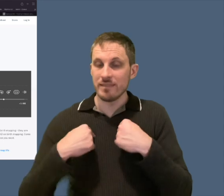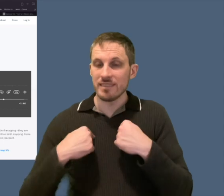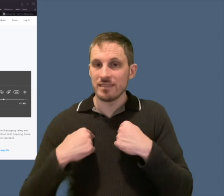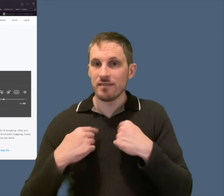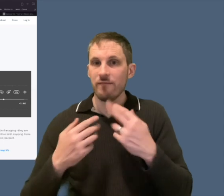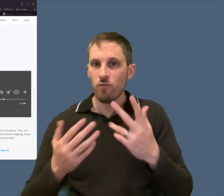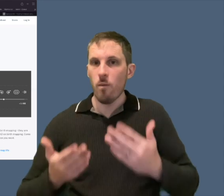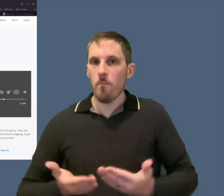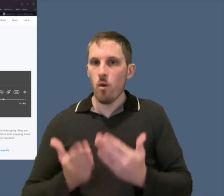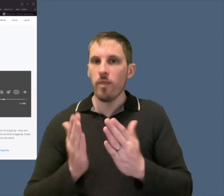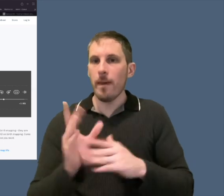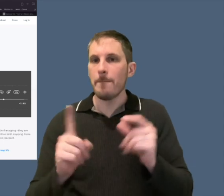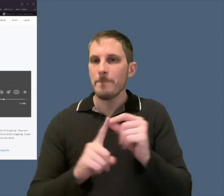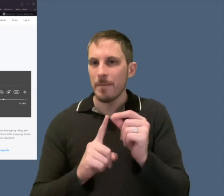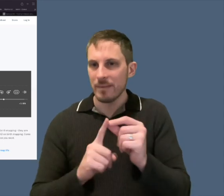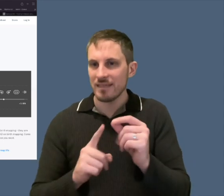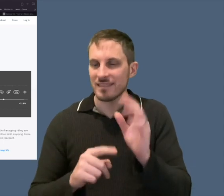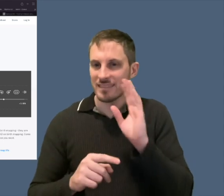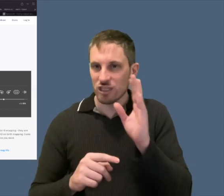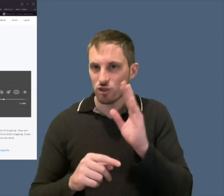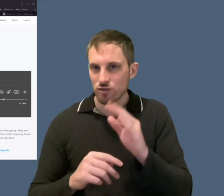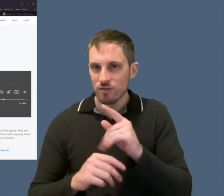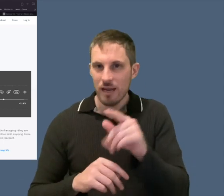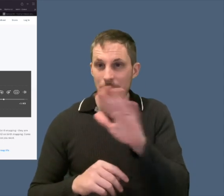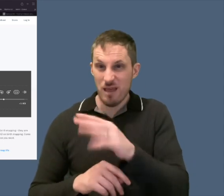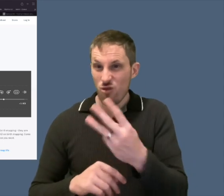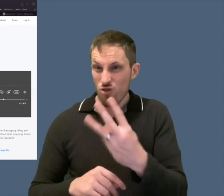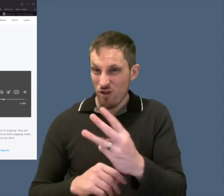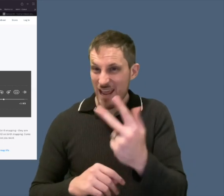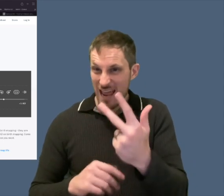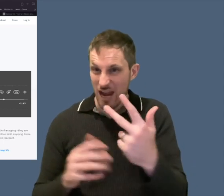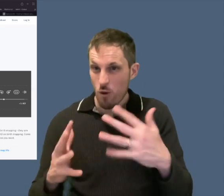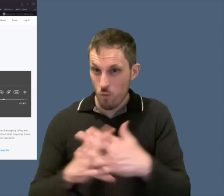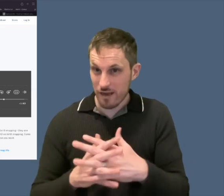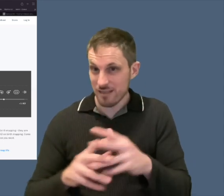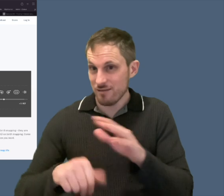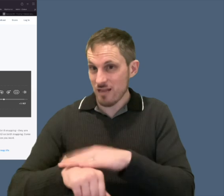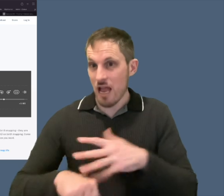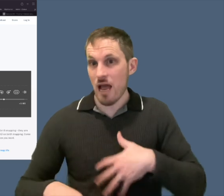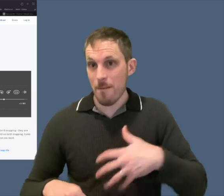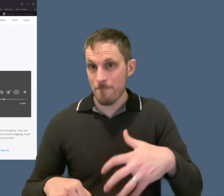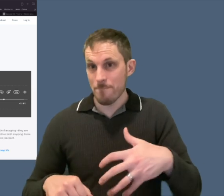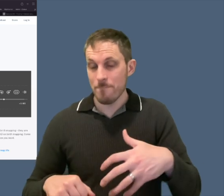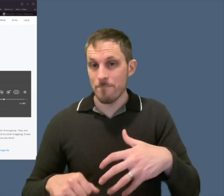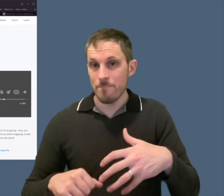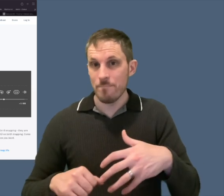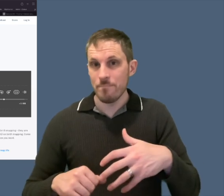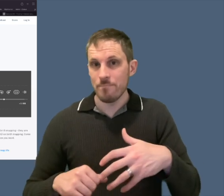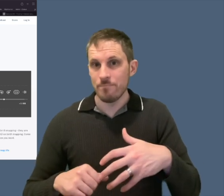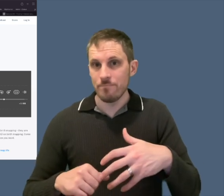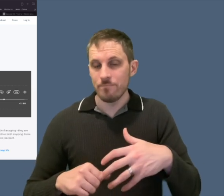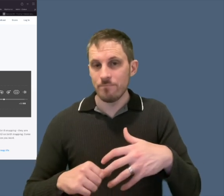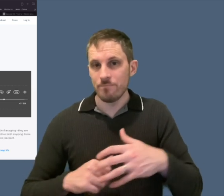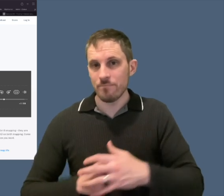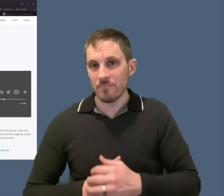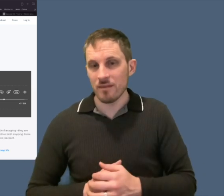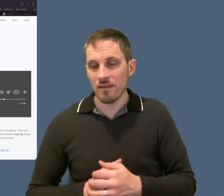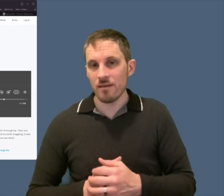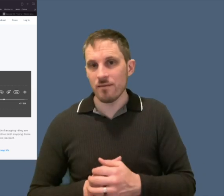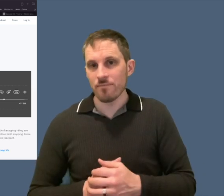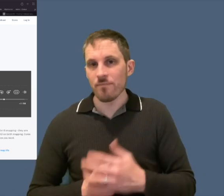birth mapping session, and they are at around that 38-week mark, and the bait and switch thing has